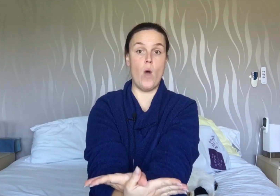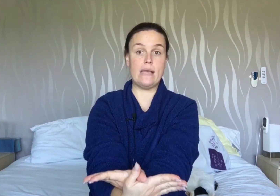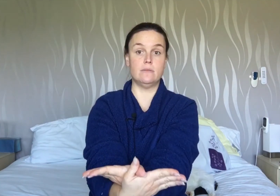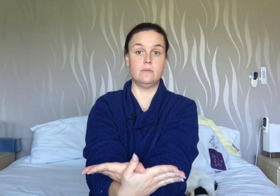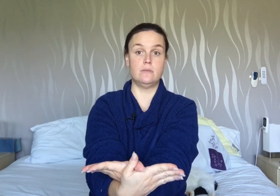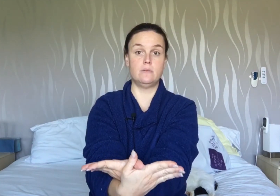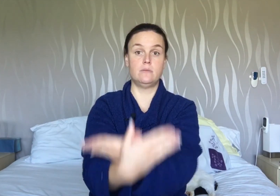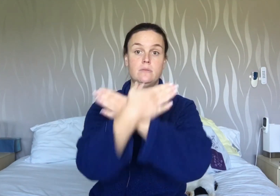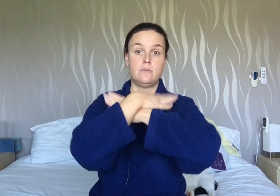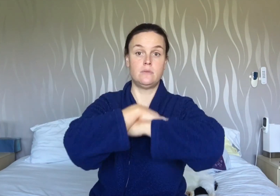Whale.